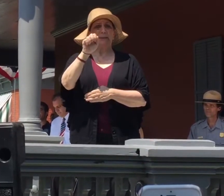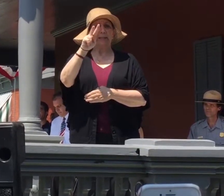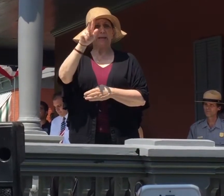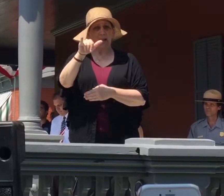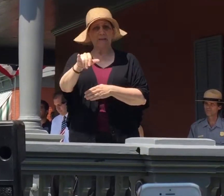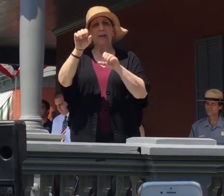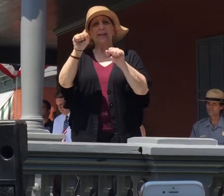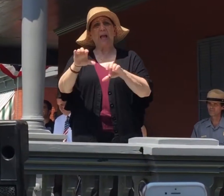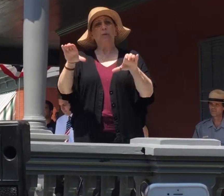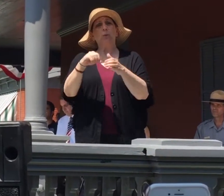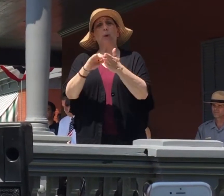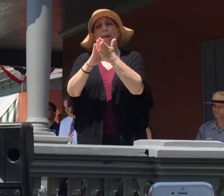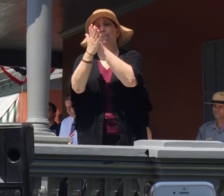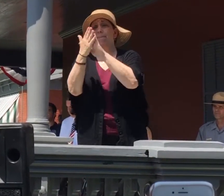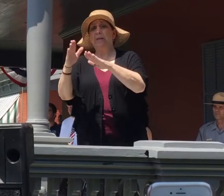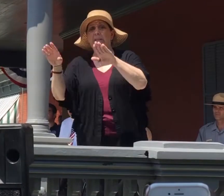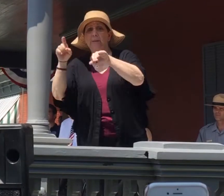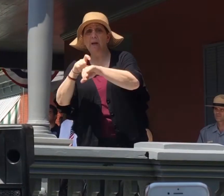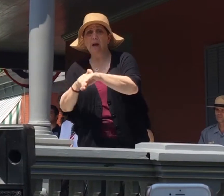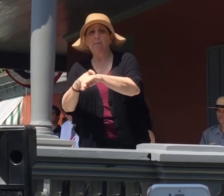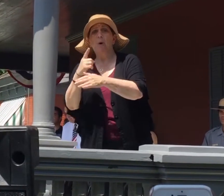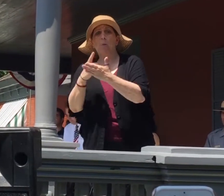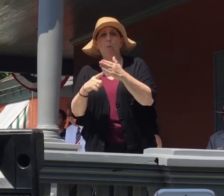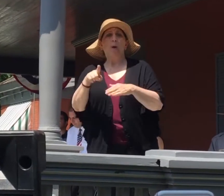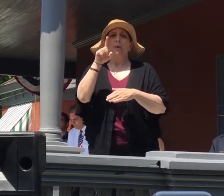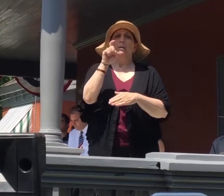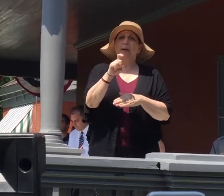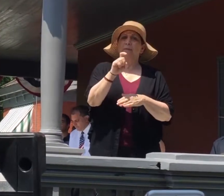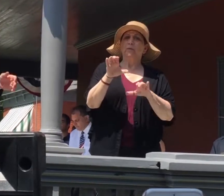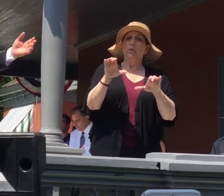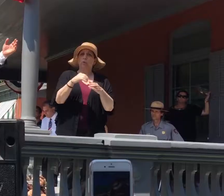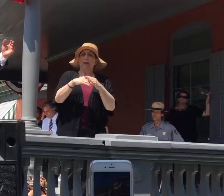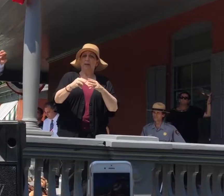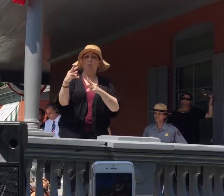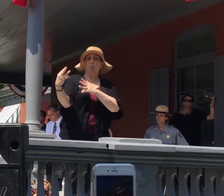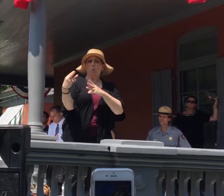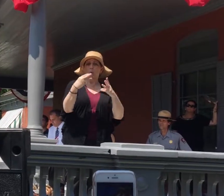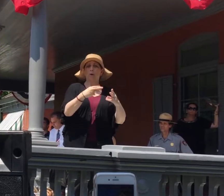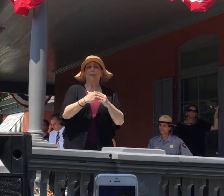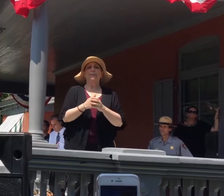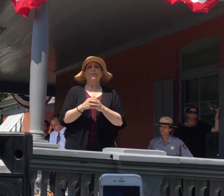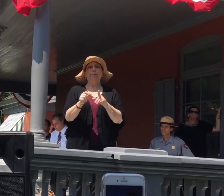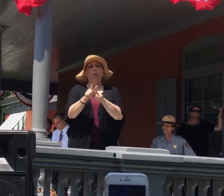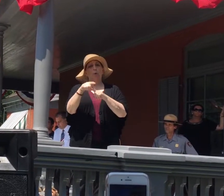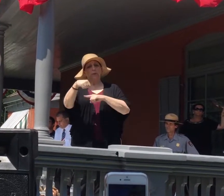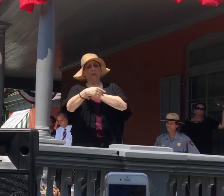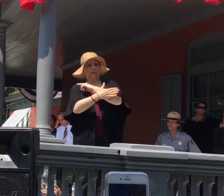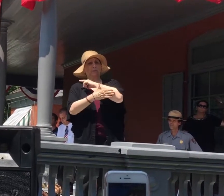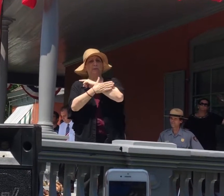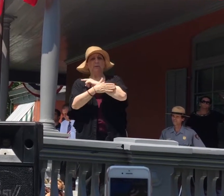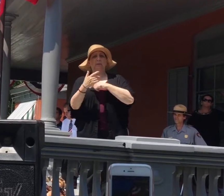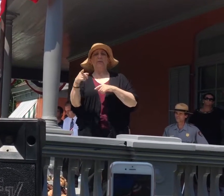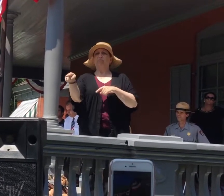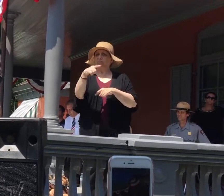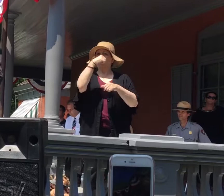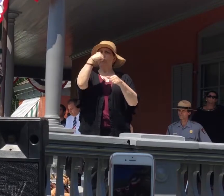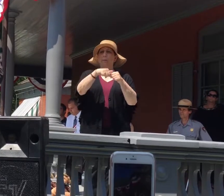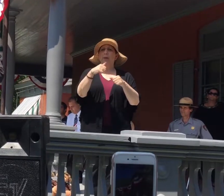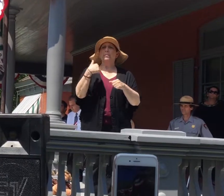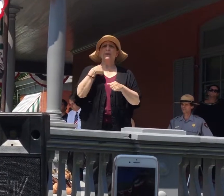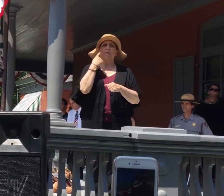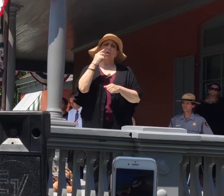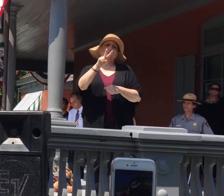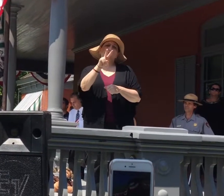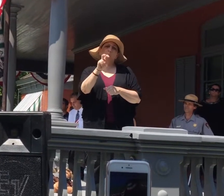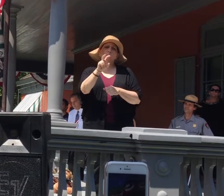do in peacetime what might be necessary to do in wartime. Domestically, I'm remembered for 230